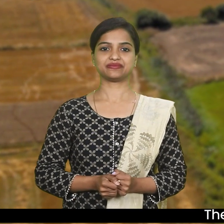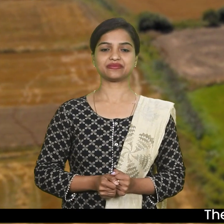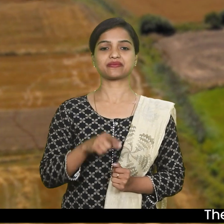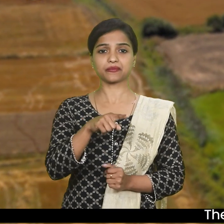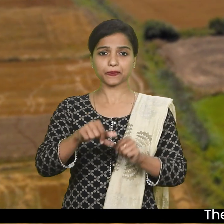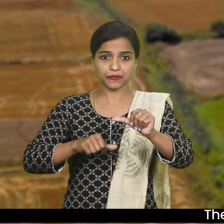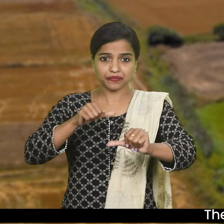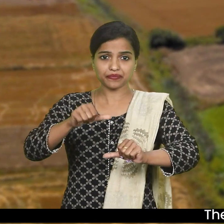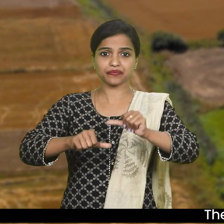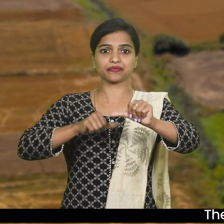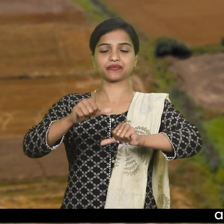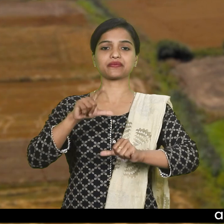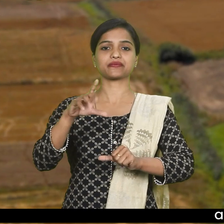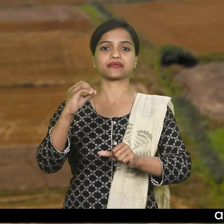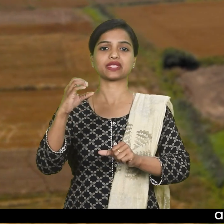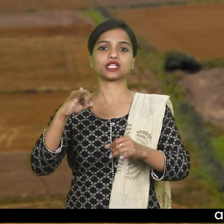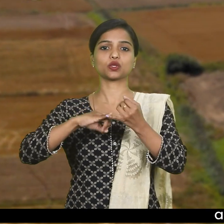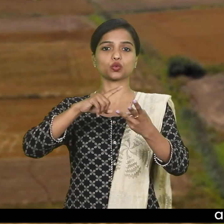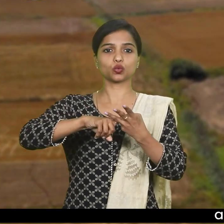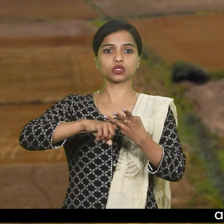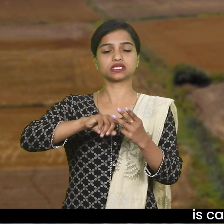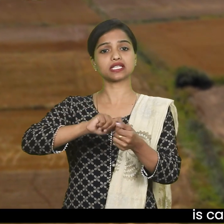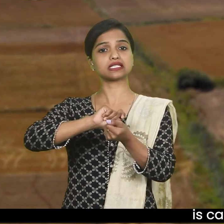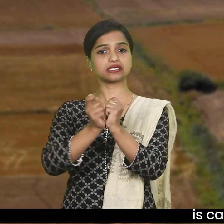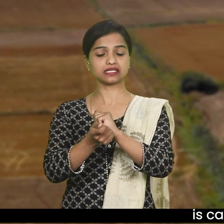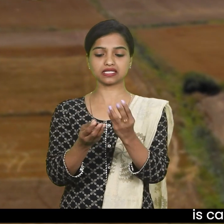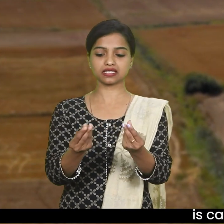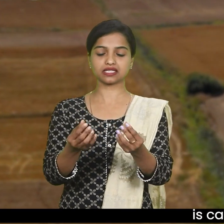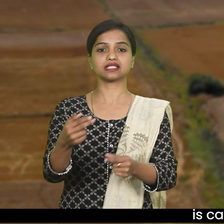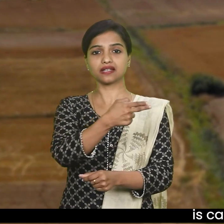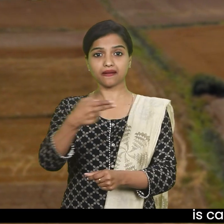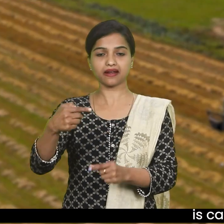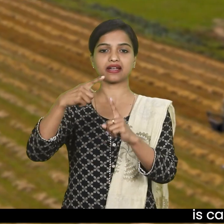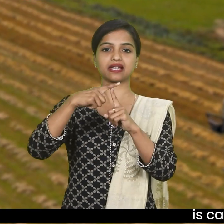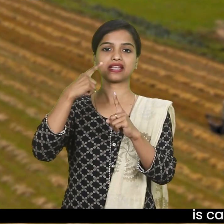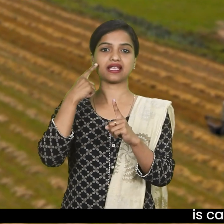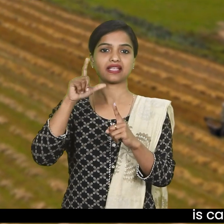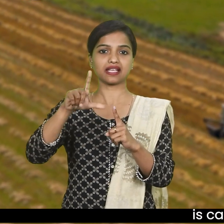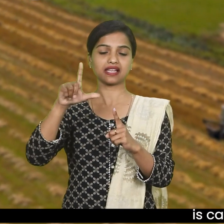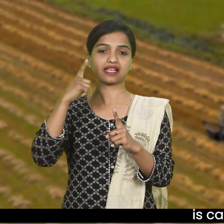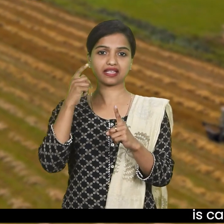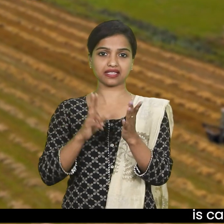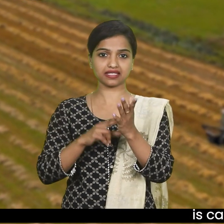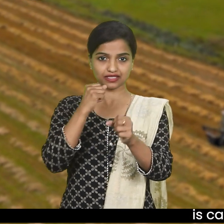The process of loosening and turning the soil is called tilling or